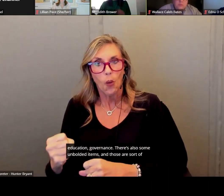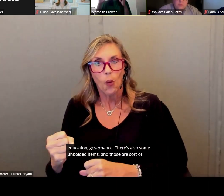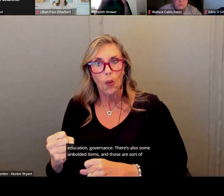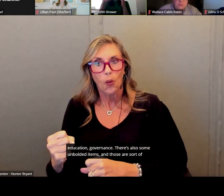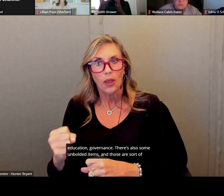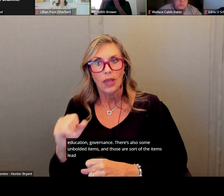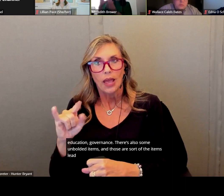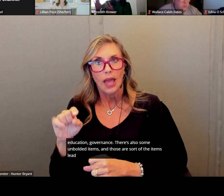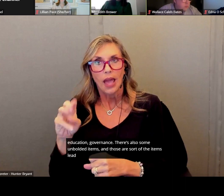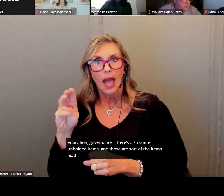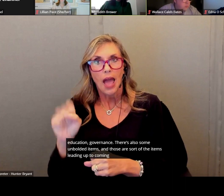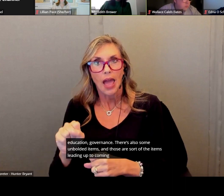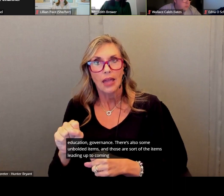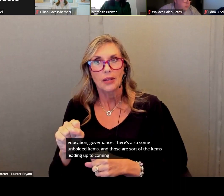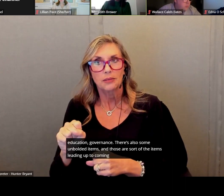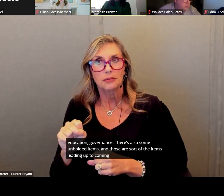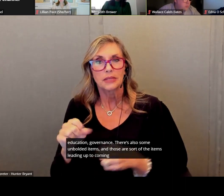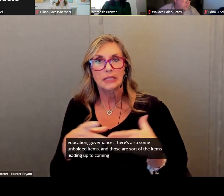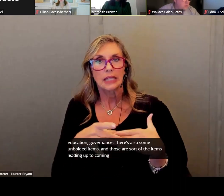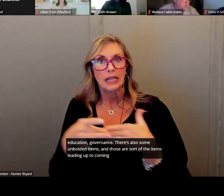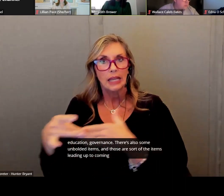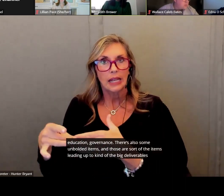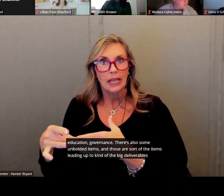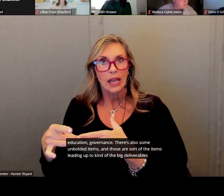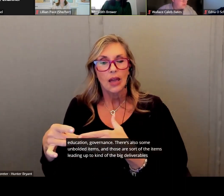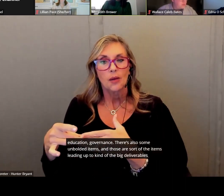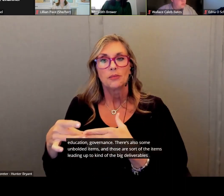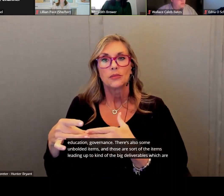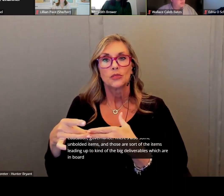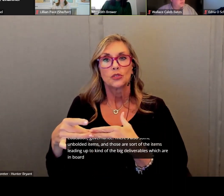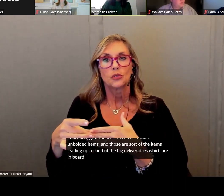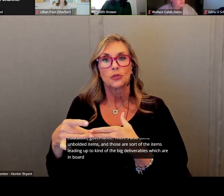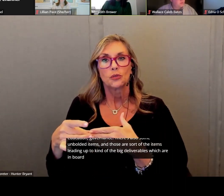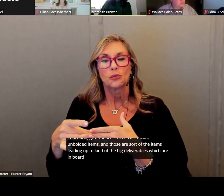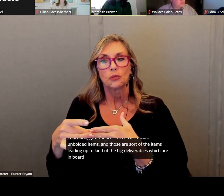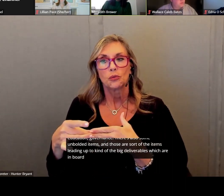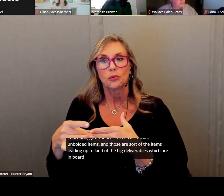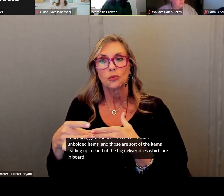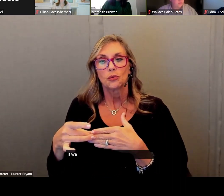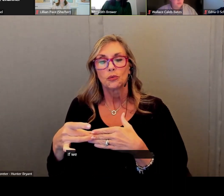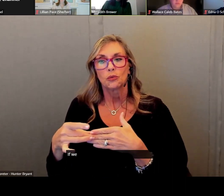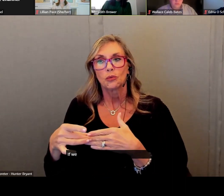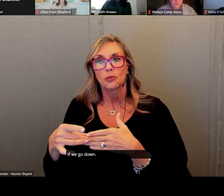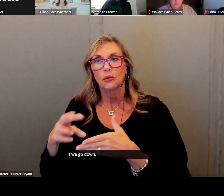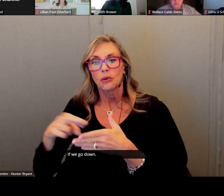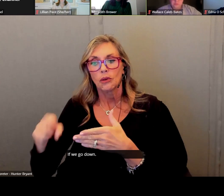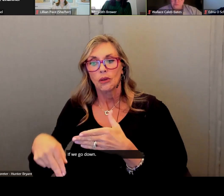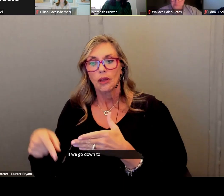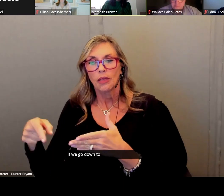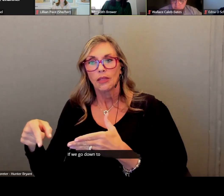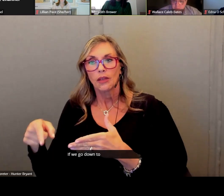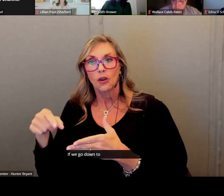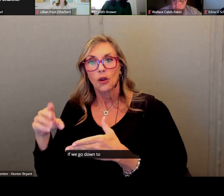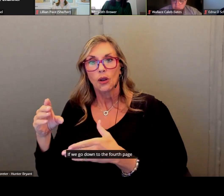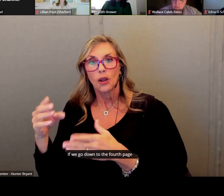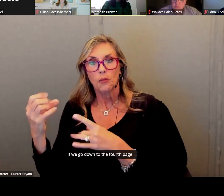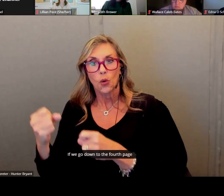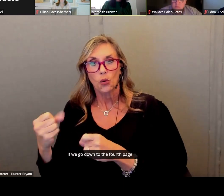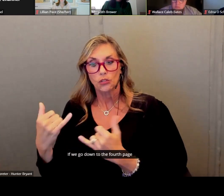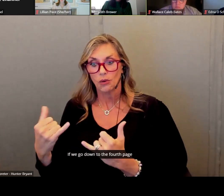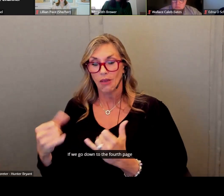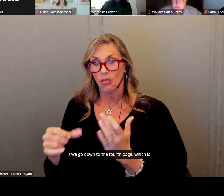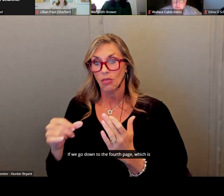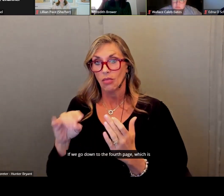to kind of the big deliverables, which are in bold. If we go down to the 4th page, which is